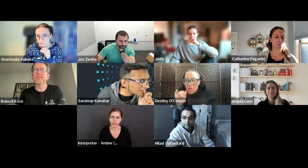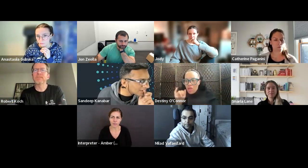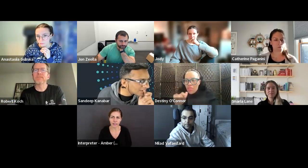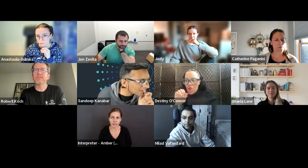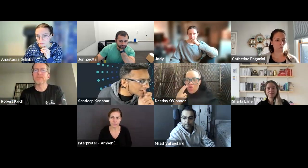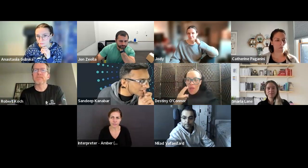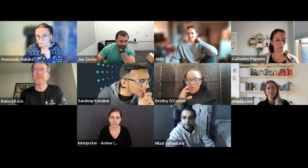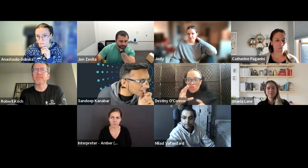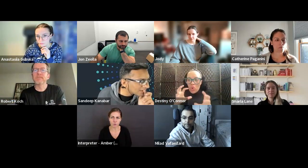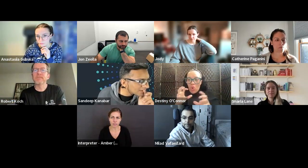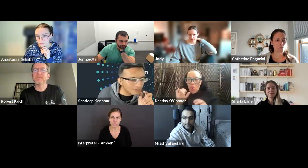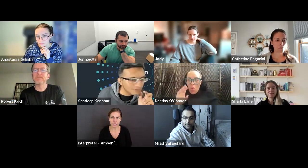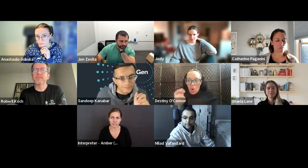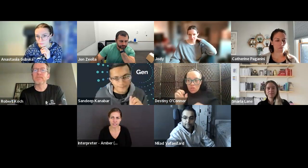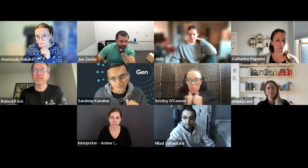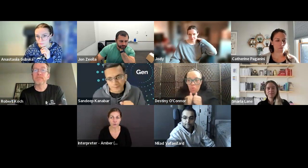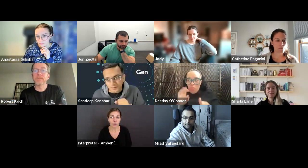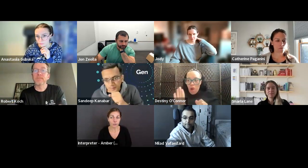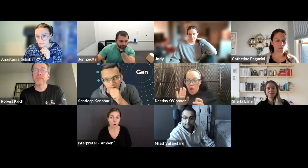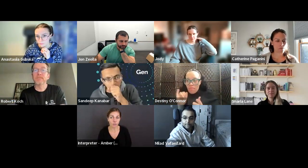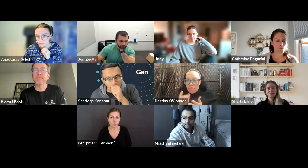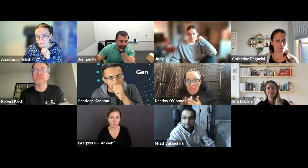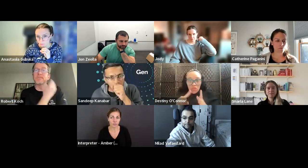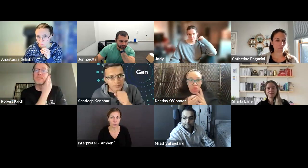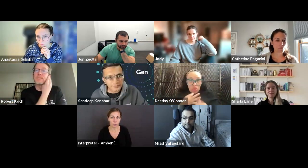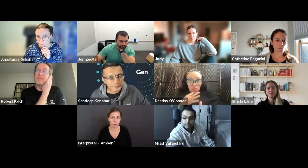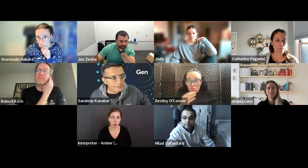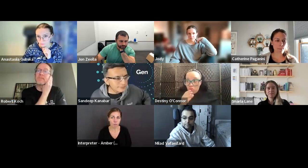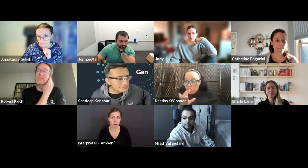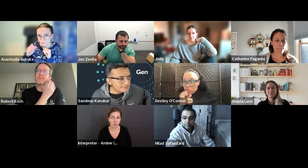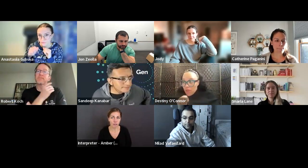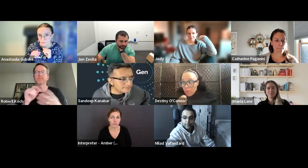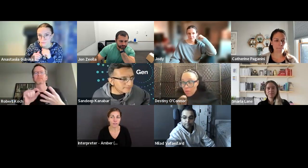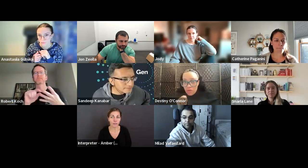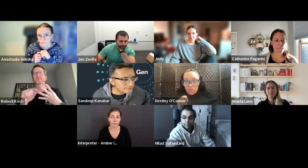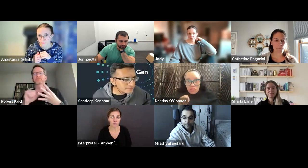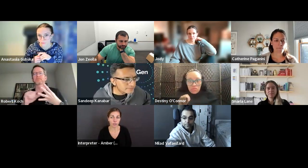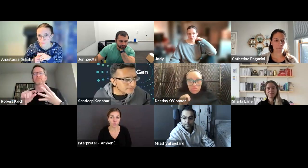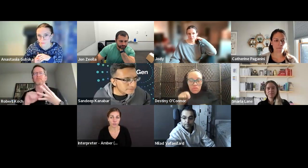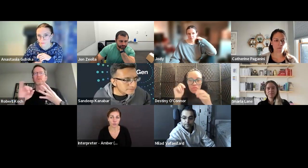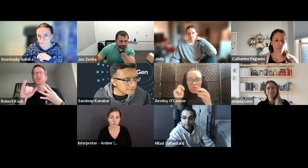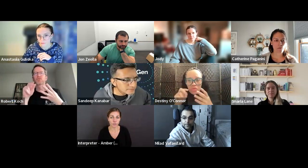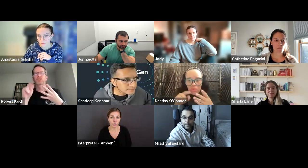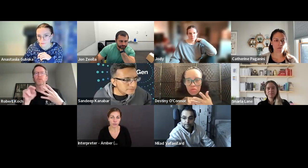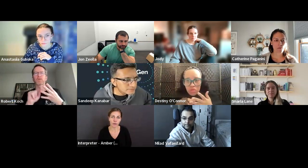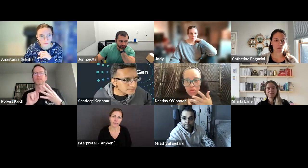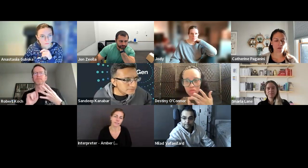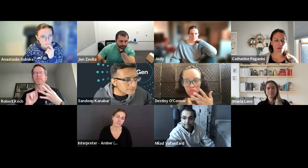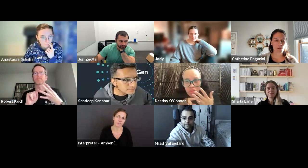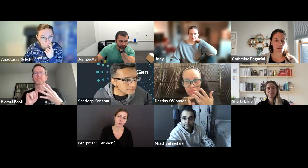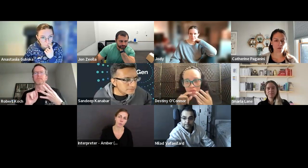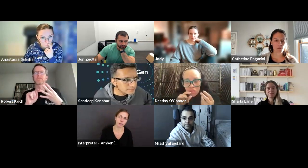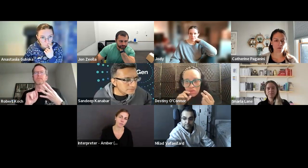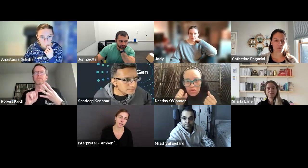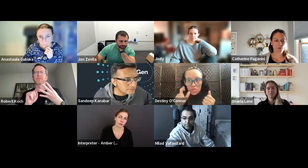Deaf Cloud Native and Community Crash Course with Rob. That's going to be starting soon in January. He